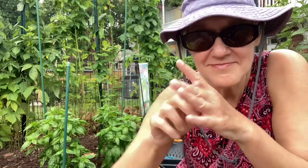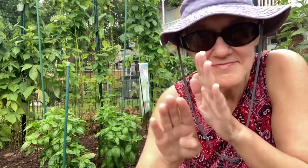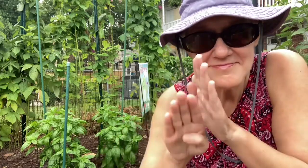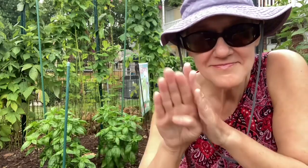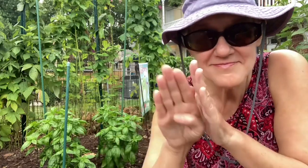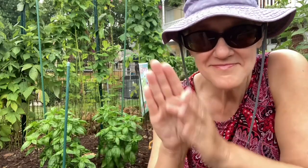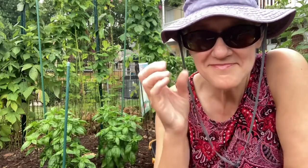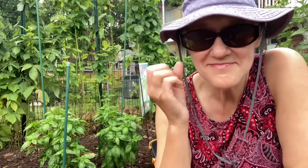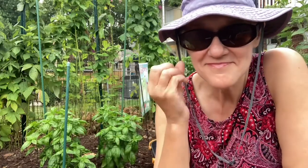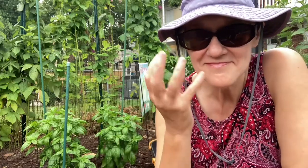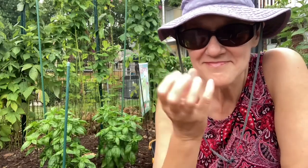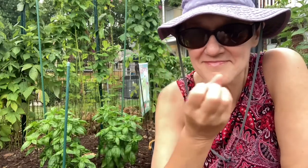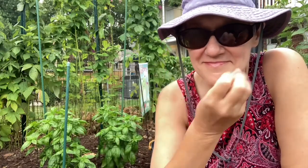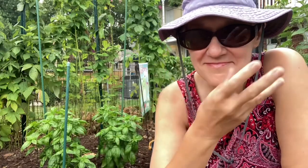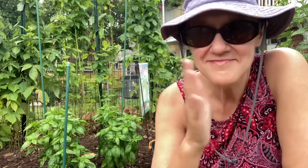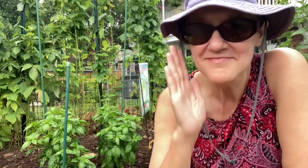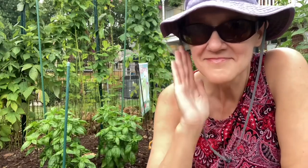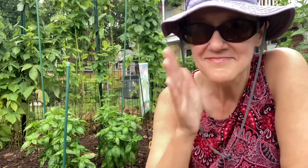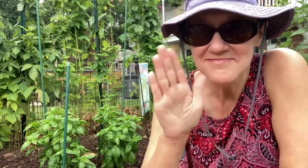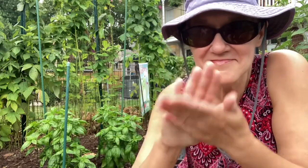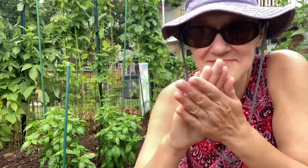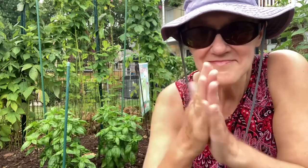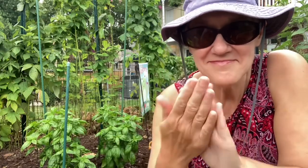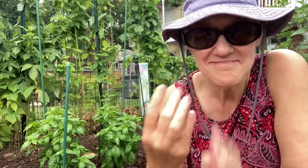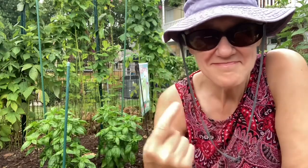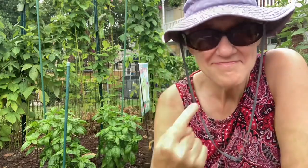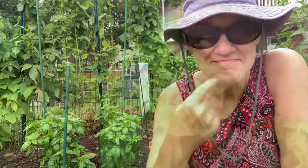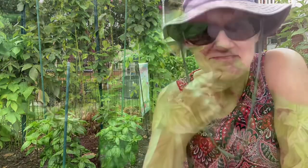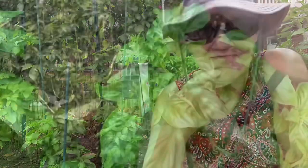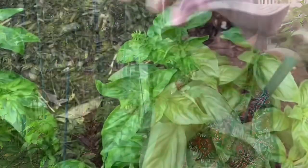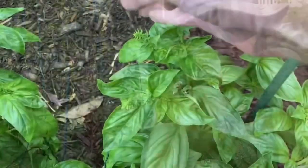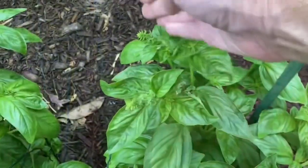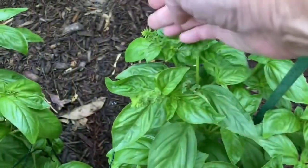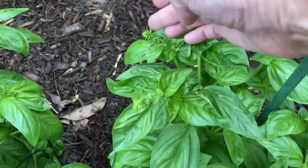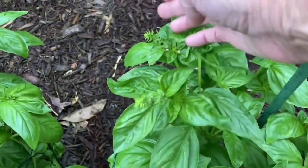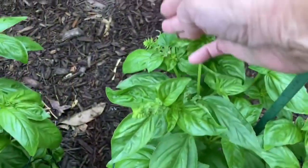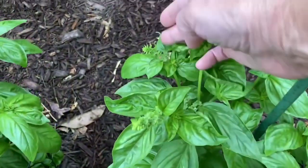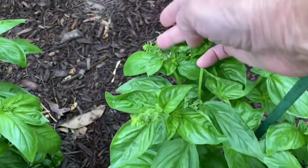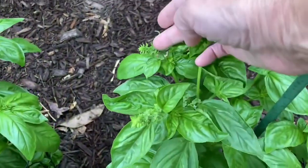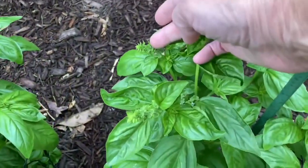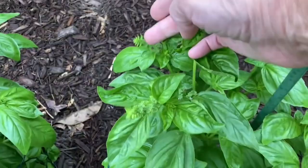it's starting to flower and that'll make it bitter.